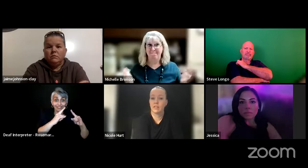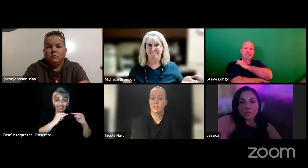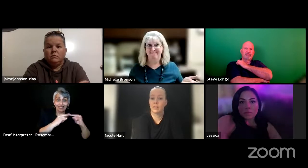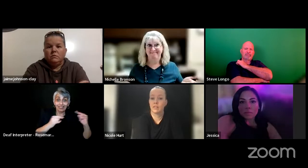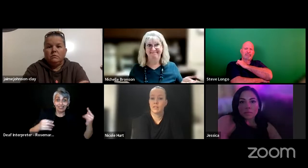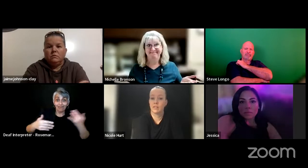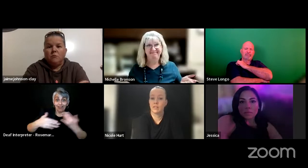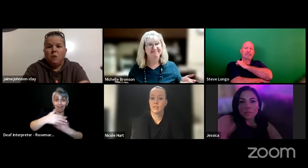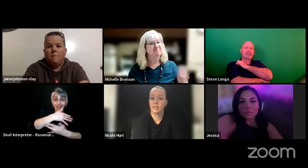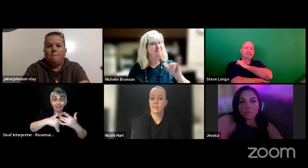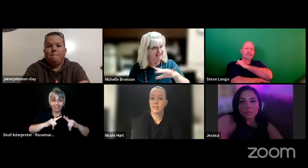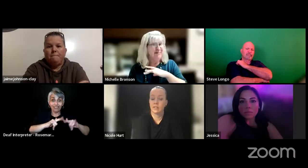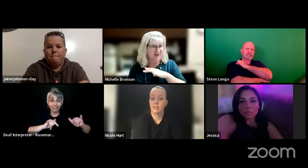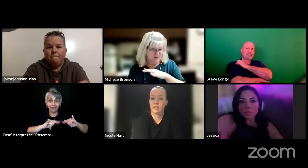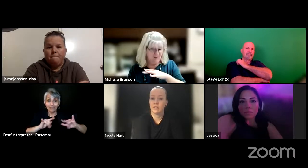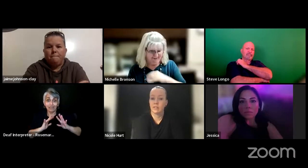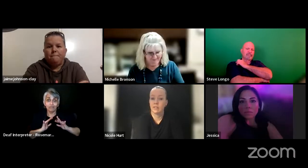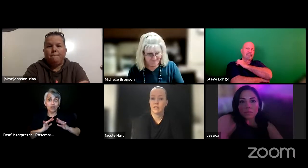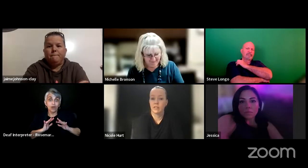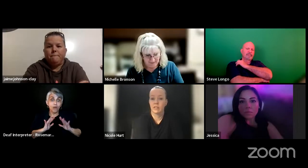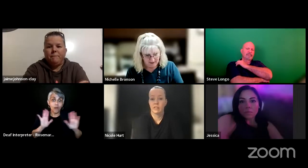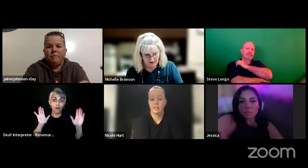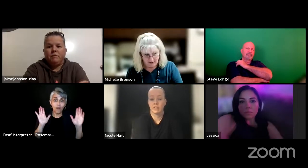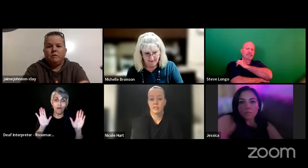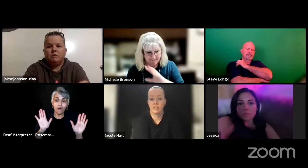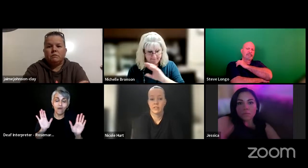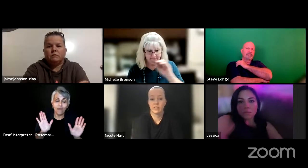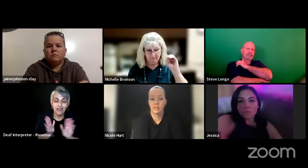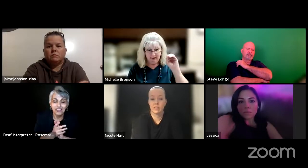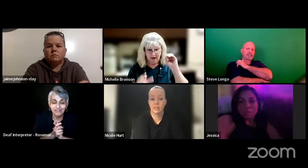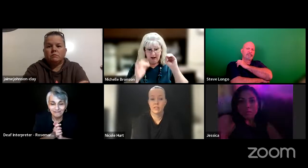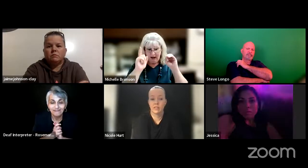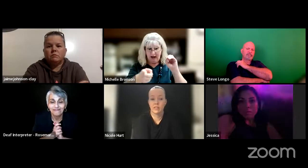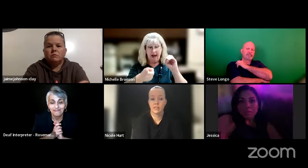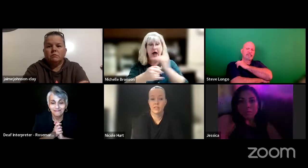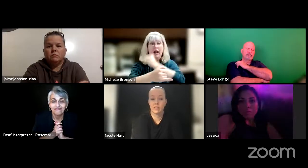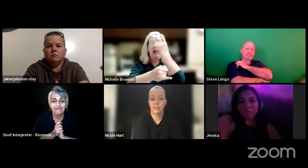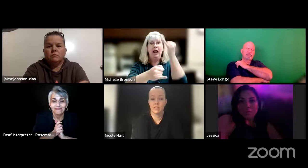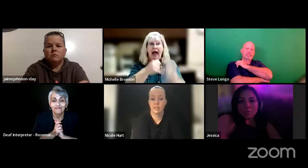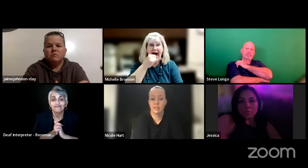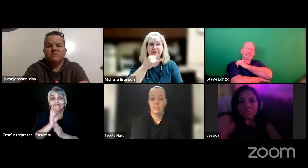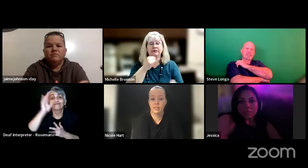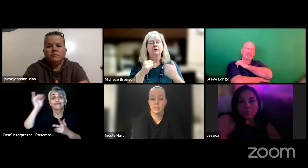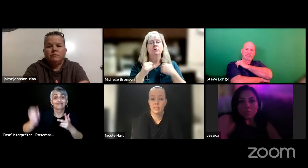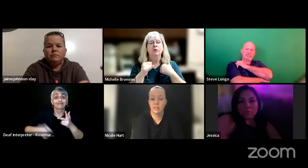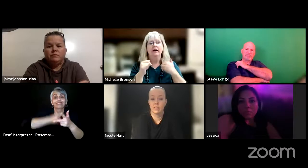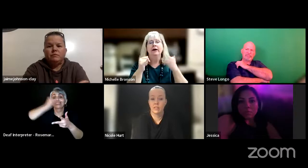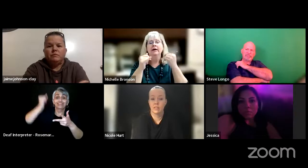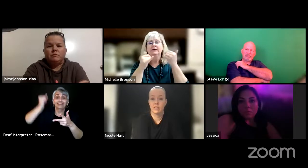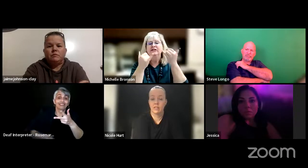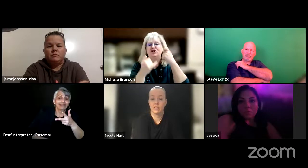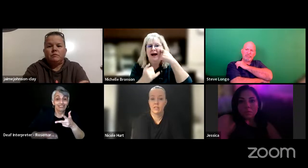between the 3 camps, running at the same time about 150 kids, which is really, really cool.